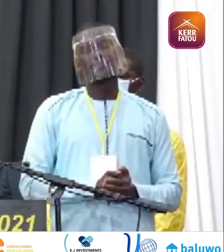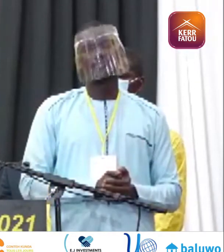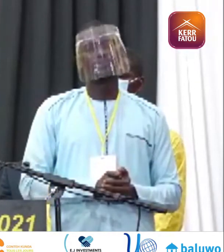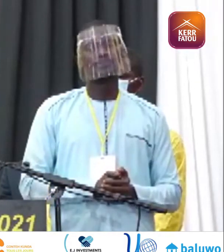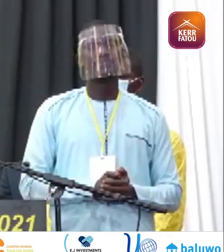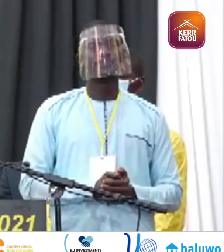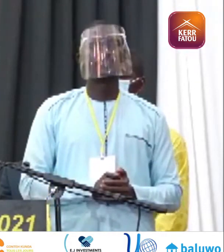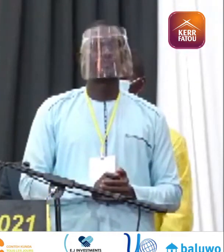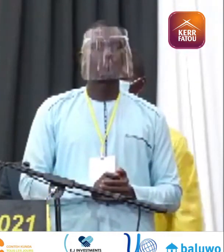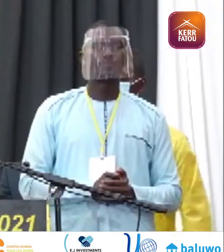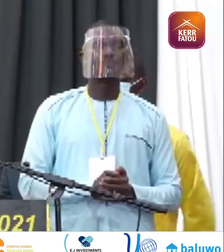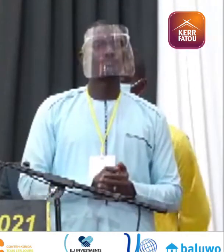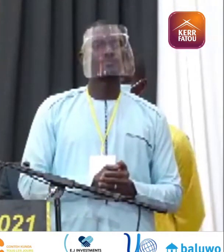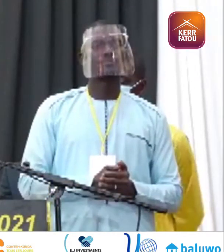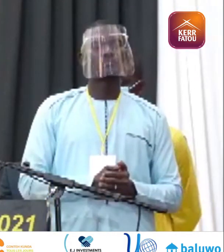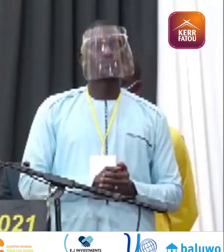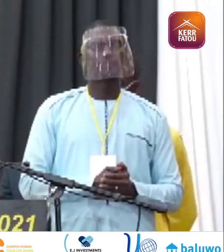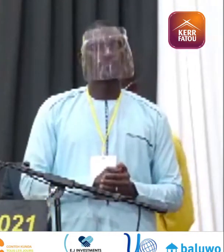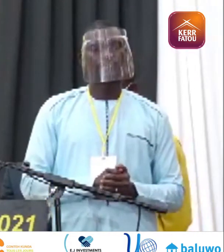2020, but in